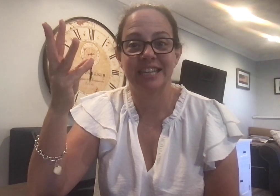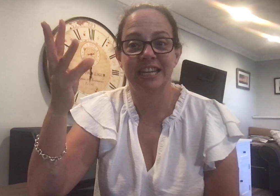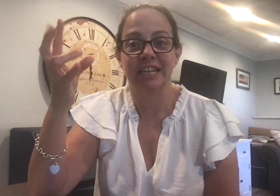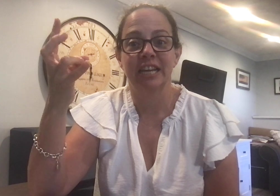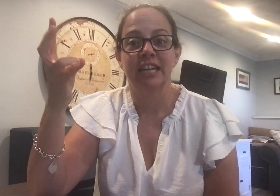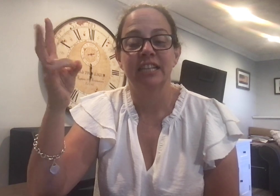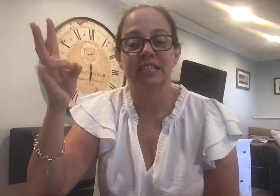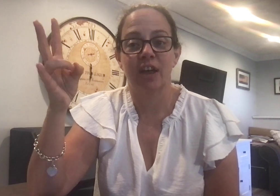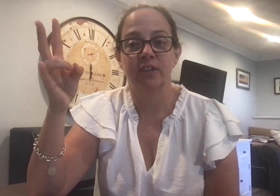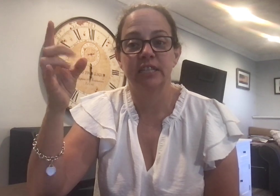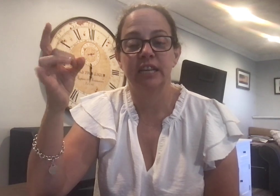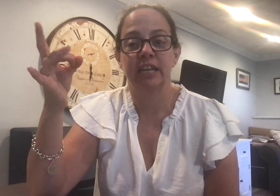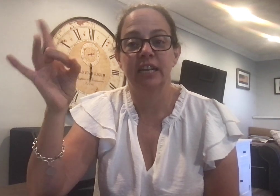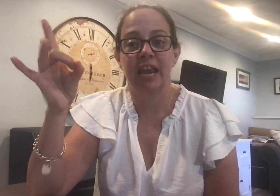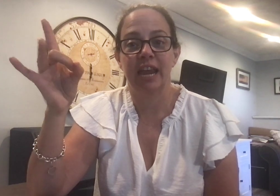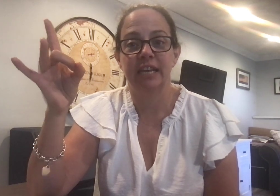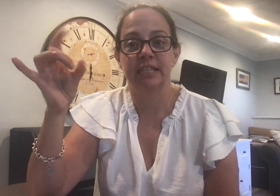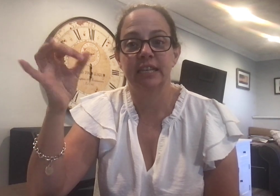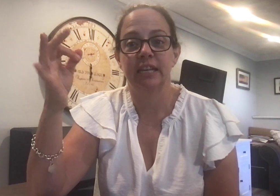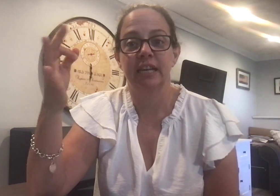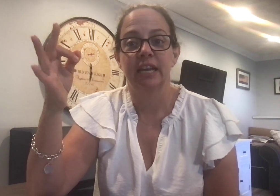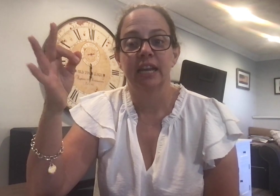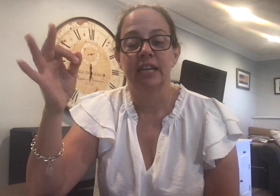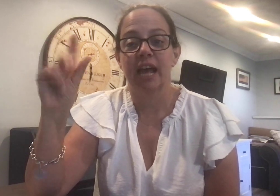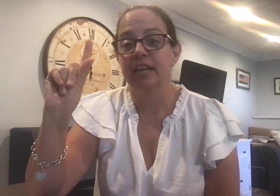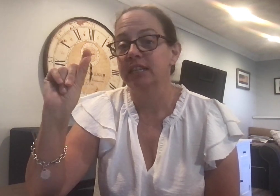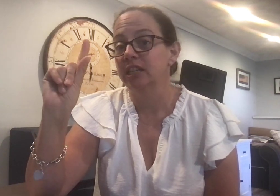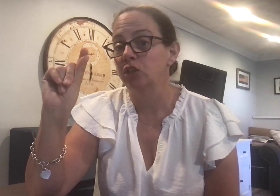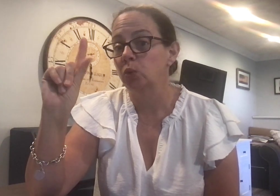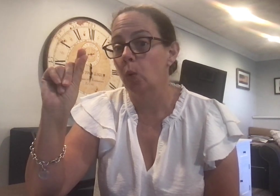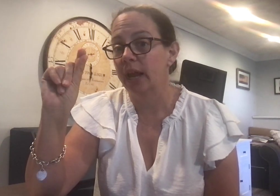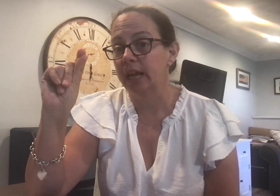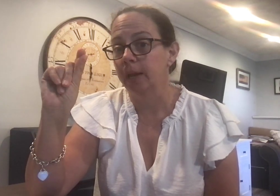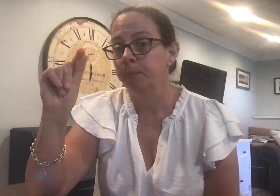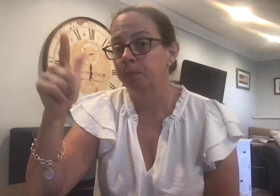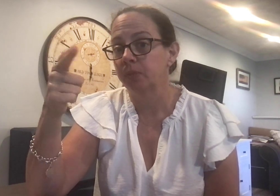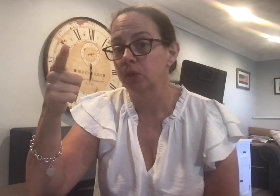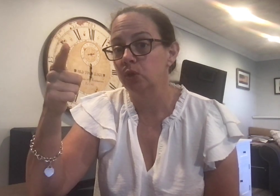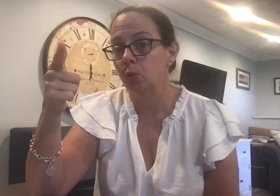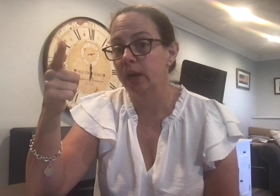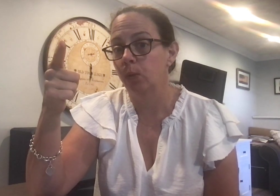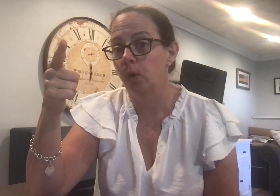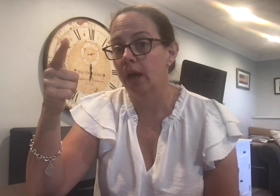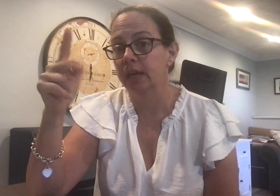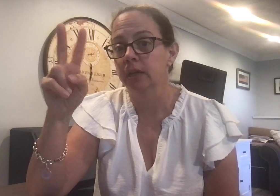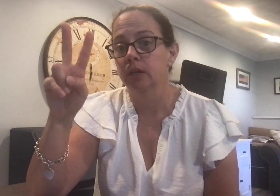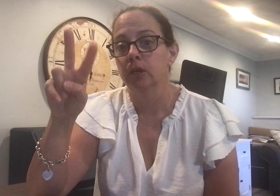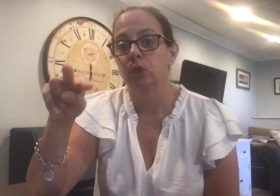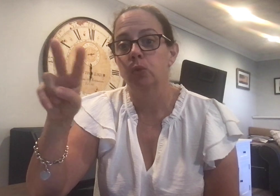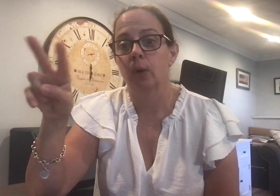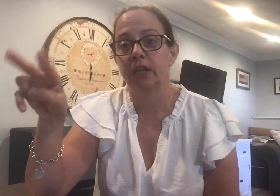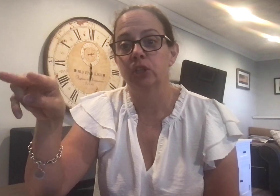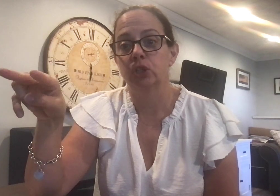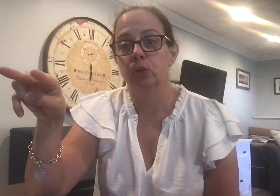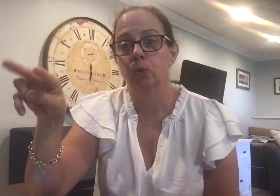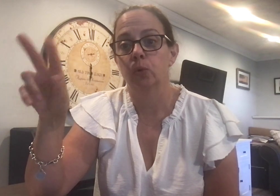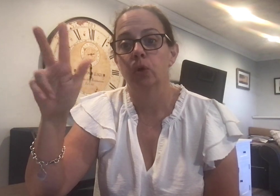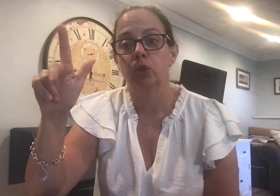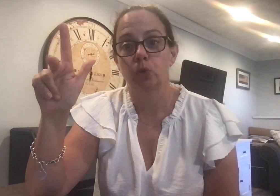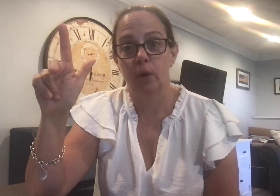16, 17, 18, 19, 20, 21, 22,